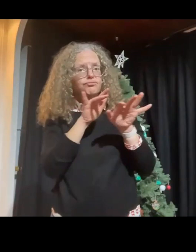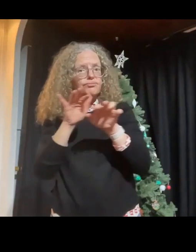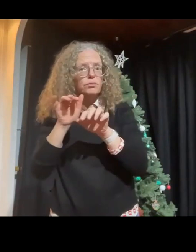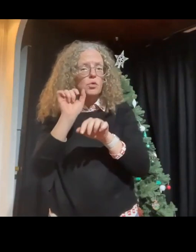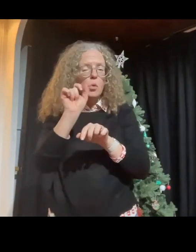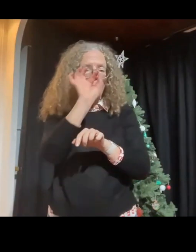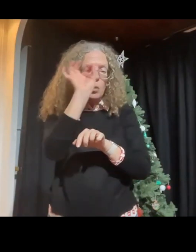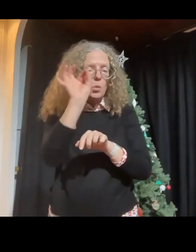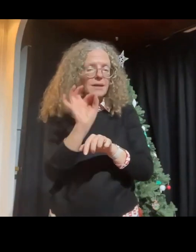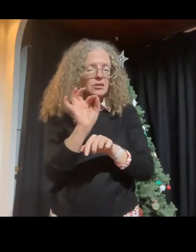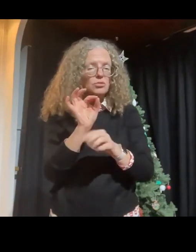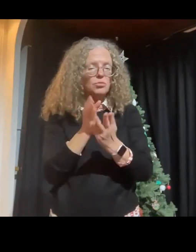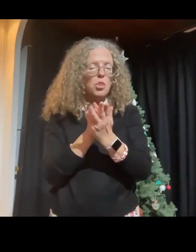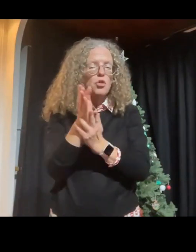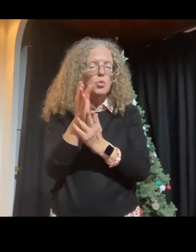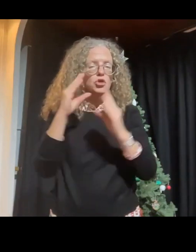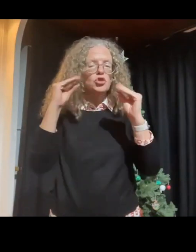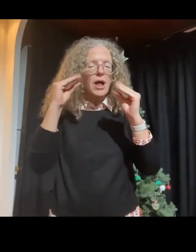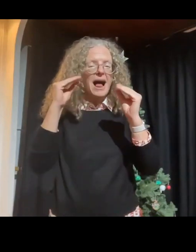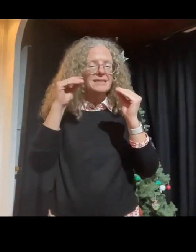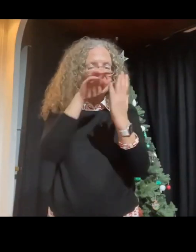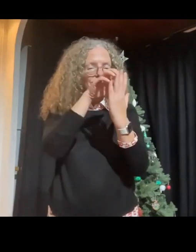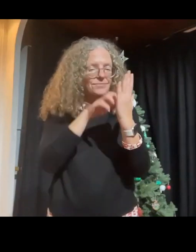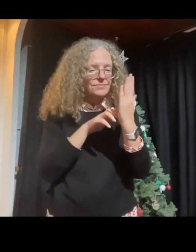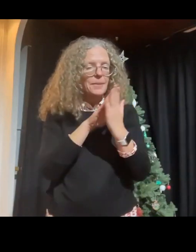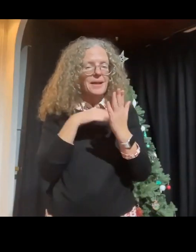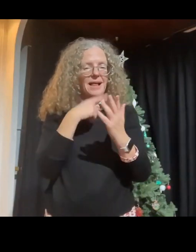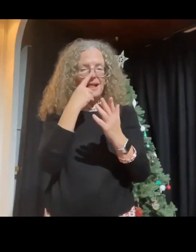Zoom, you can type your questions into the Q&A box.